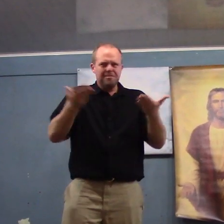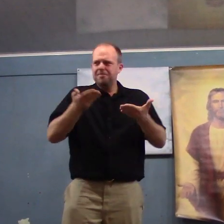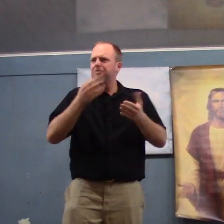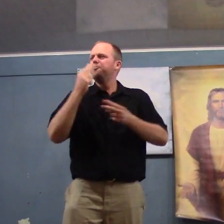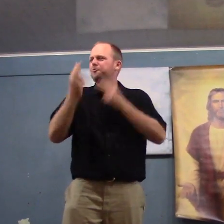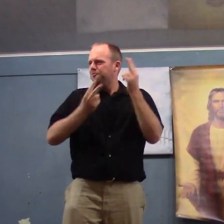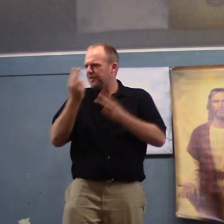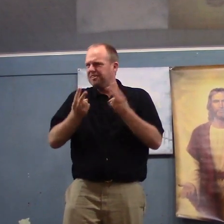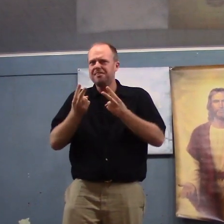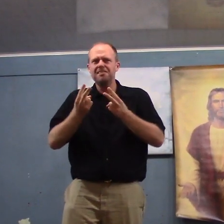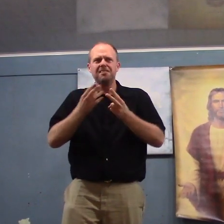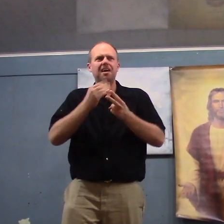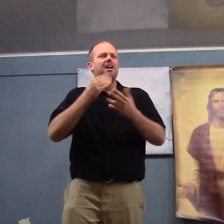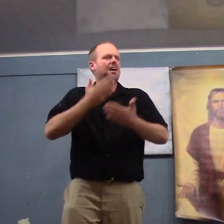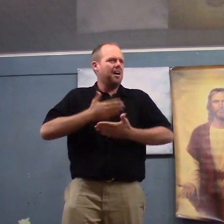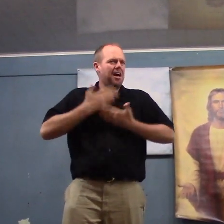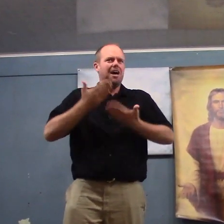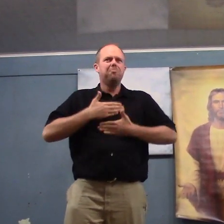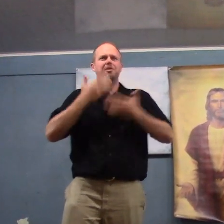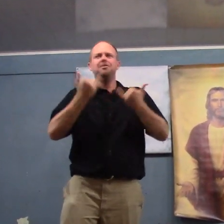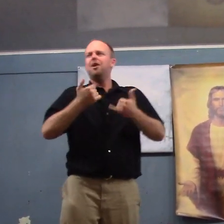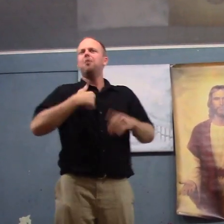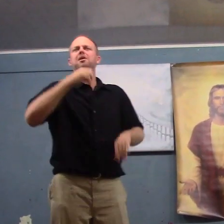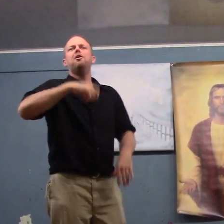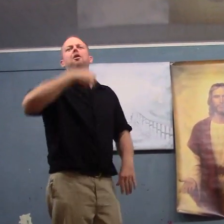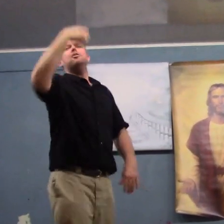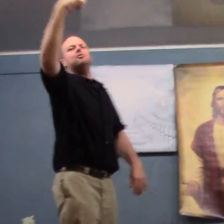I'm happy to have the hearing people, the visitors here, and I'm happy.